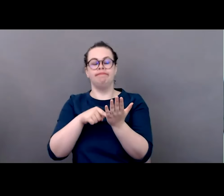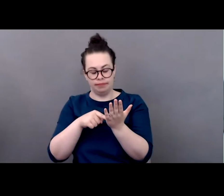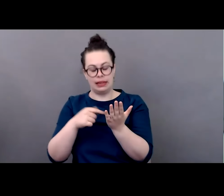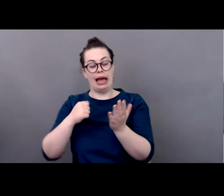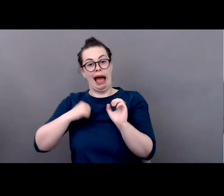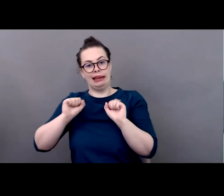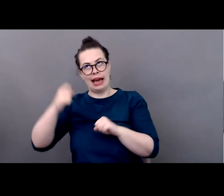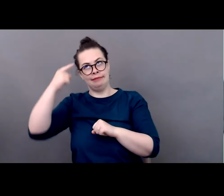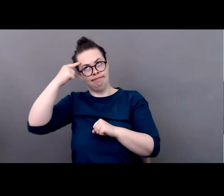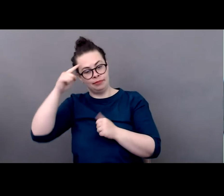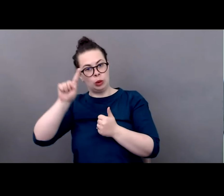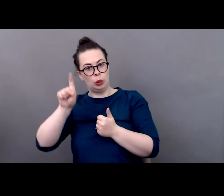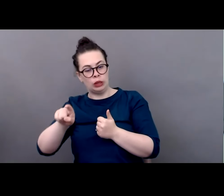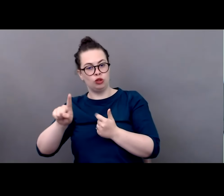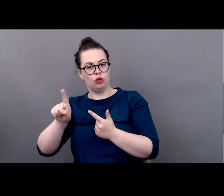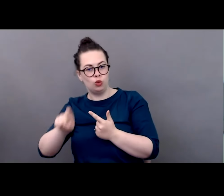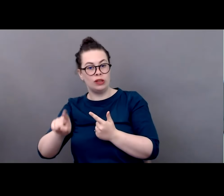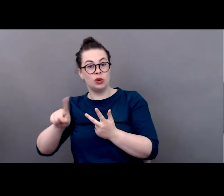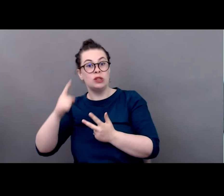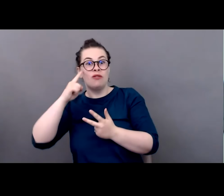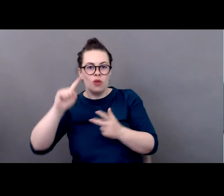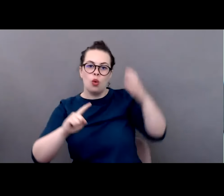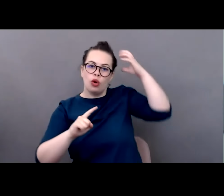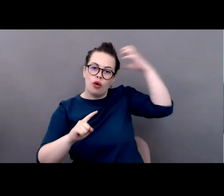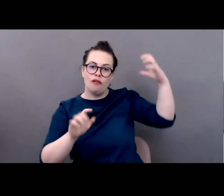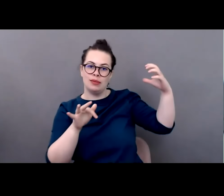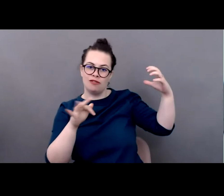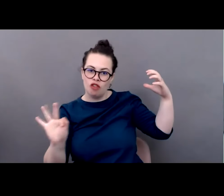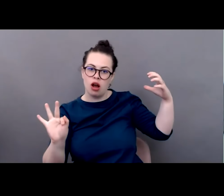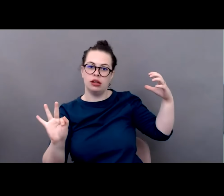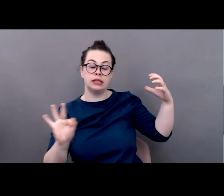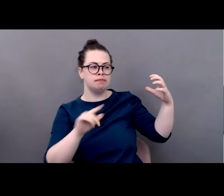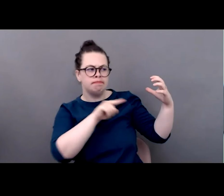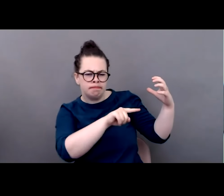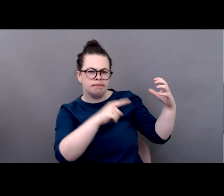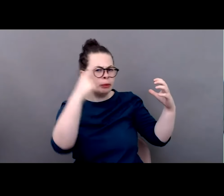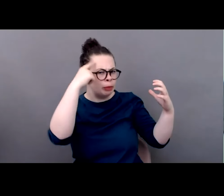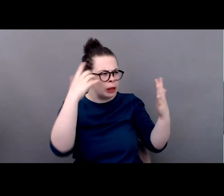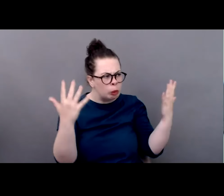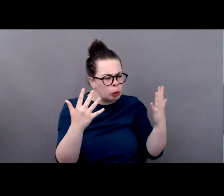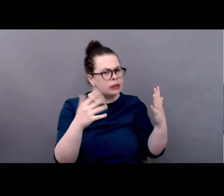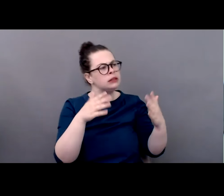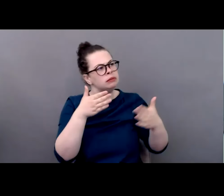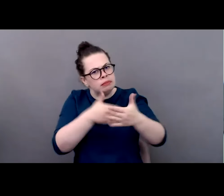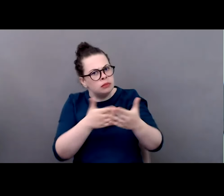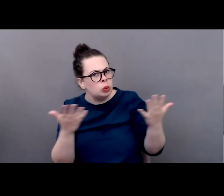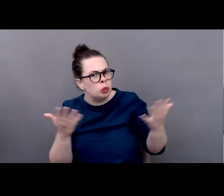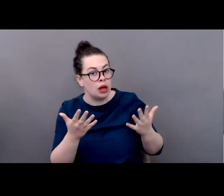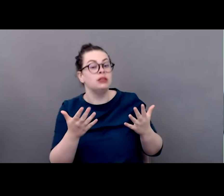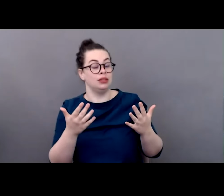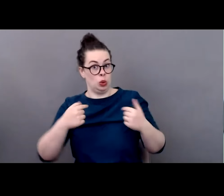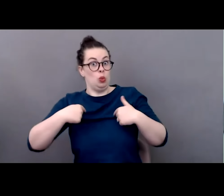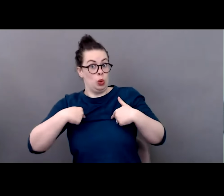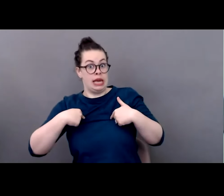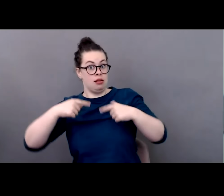the official structures, to the government of France in the list of questions, or we call it list of issues, that are made by the committee to the state